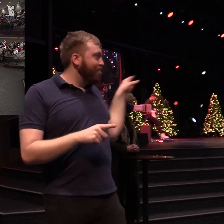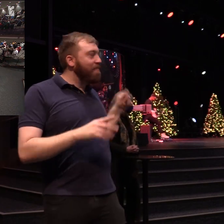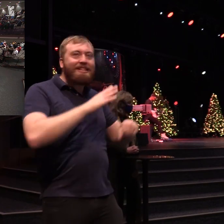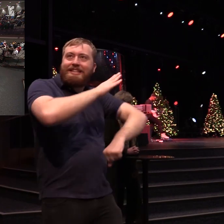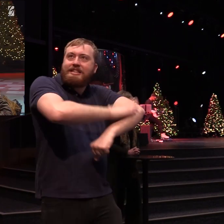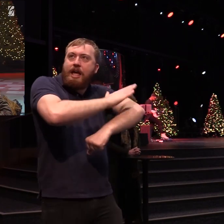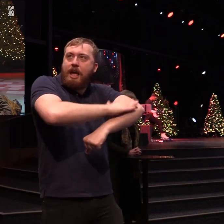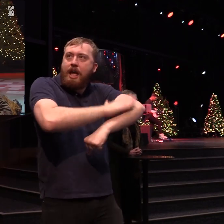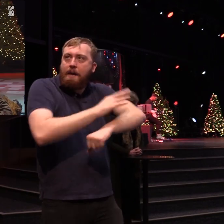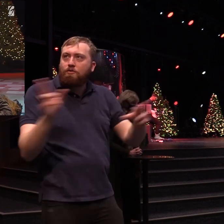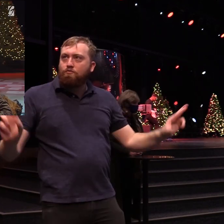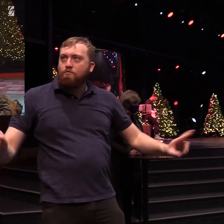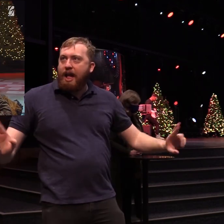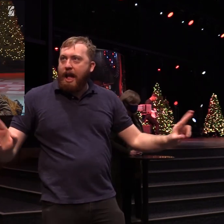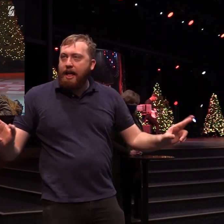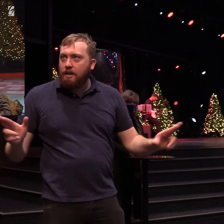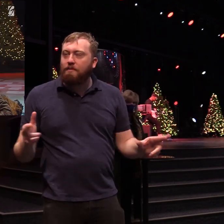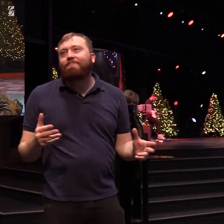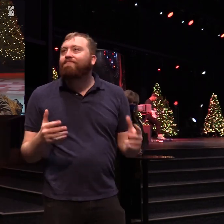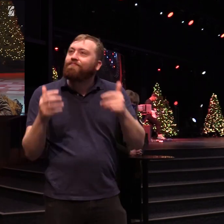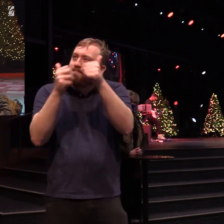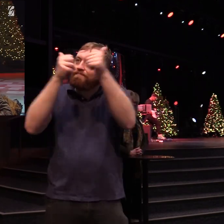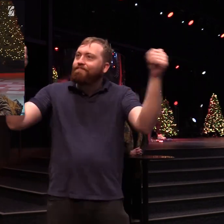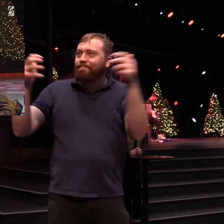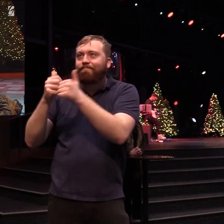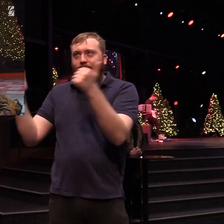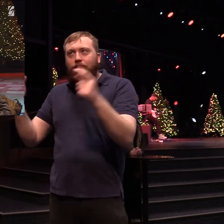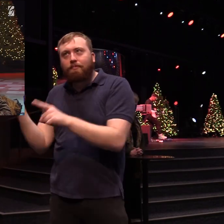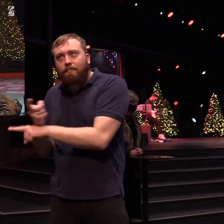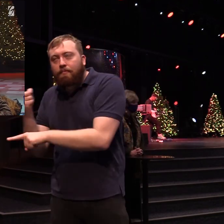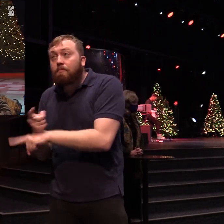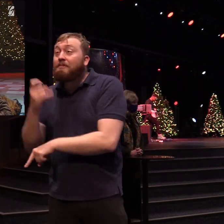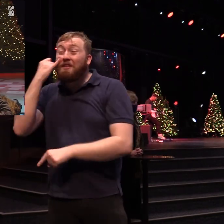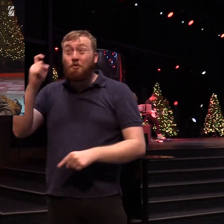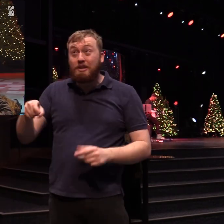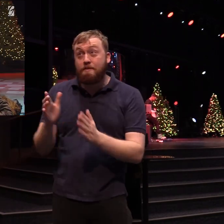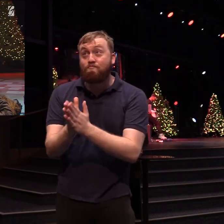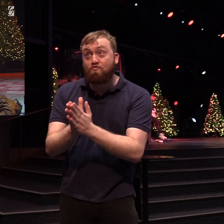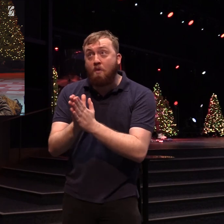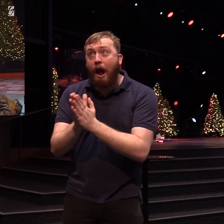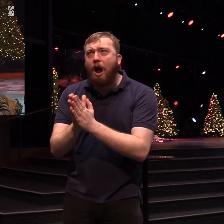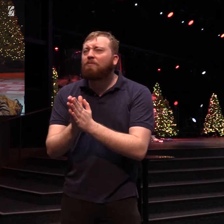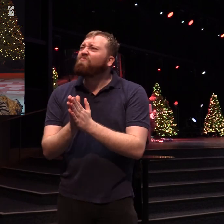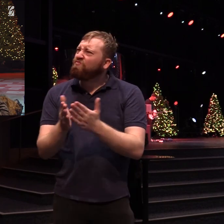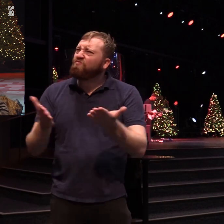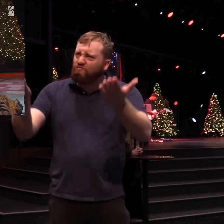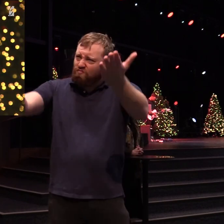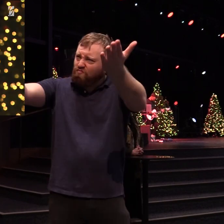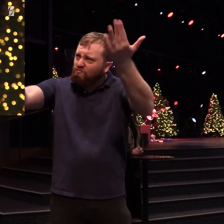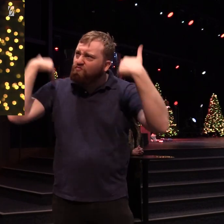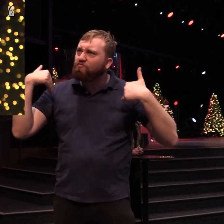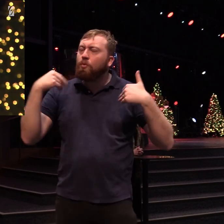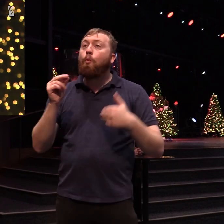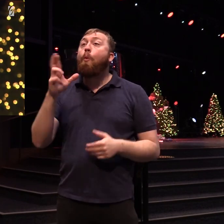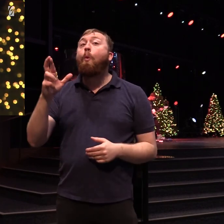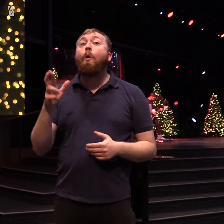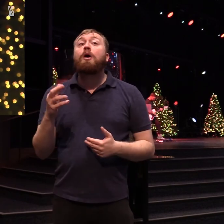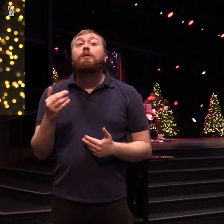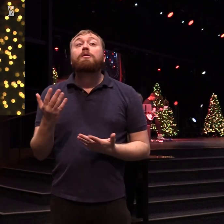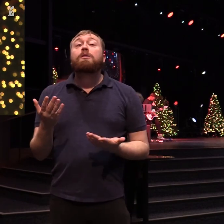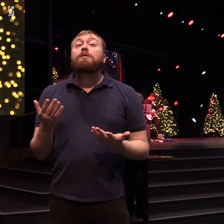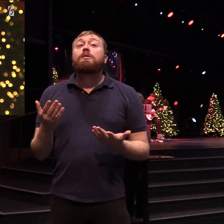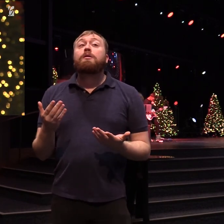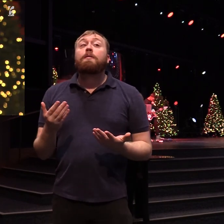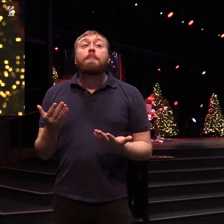We've got some, you know, appropriately distanced. If you want prayer with someone in person at the end of the service, I'll invite you to come back down. Or if you're in the lobby, or if you're